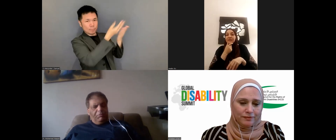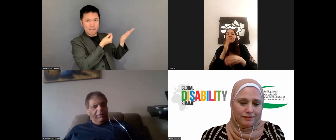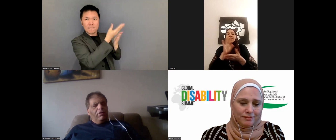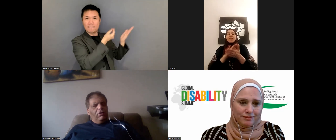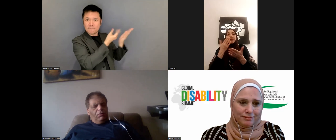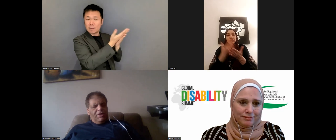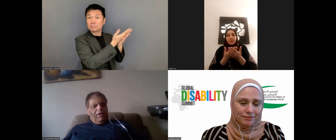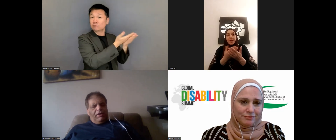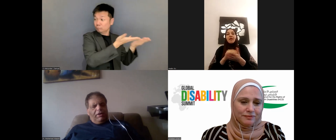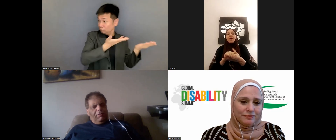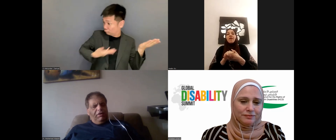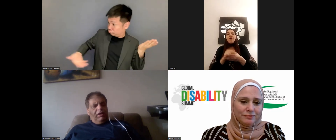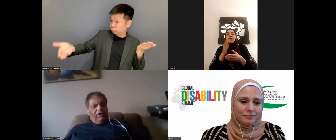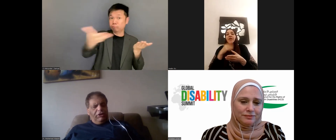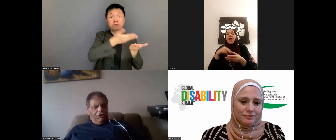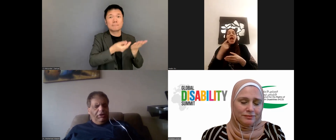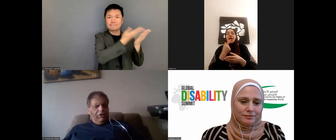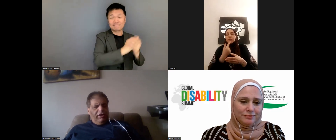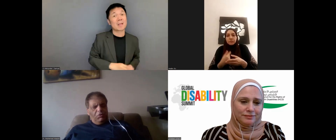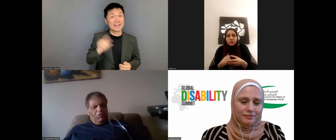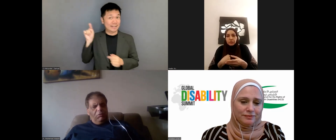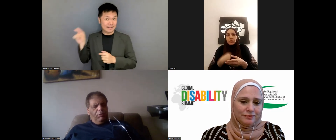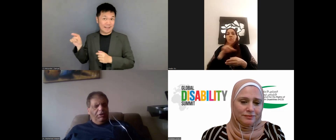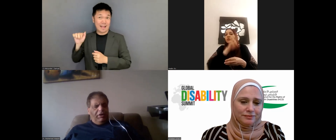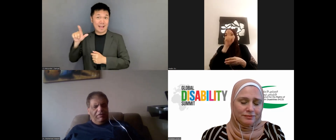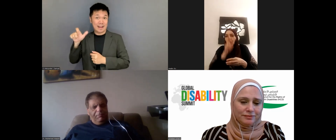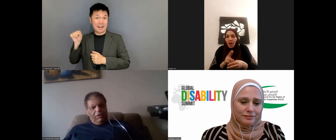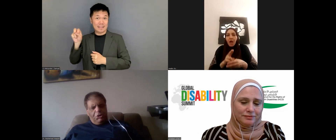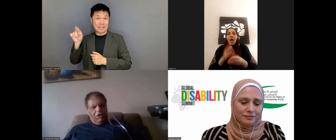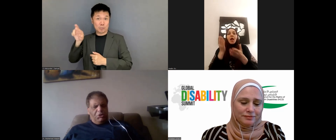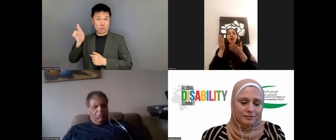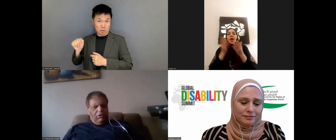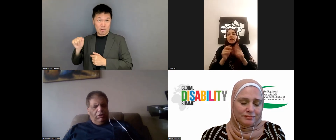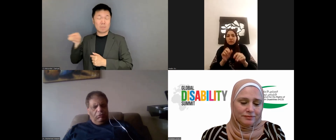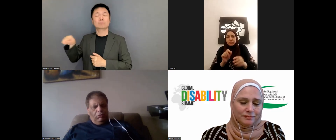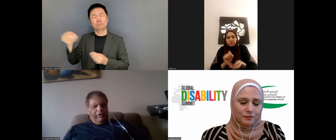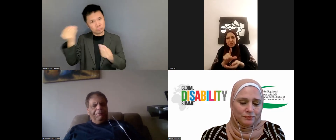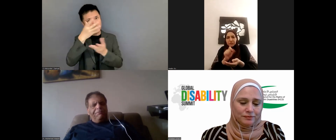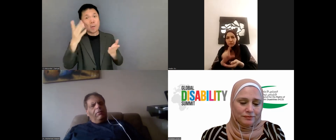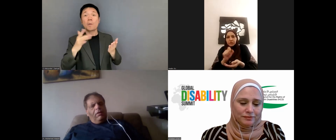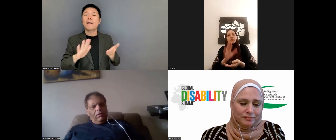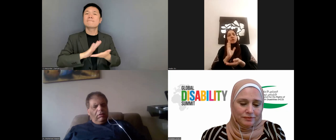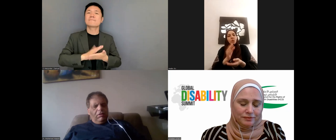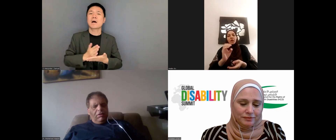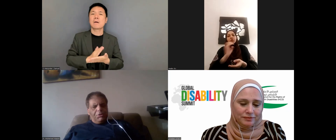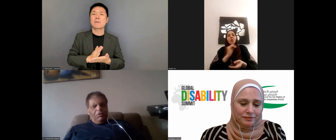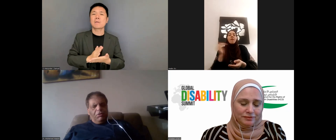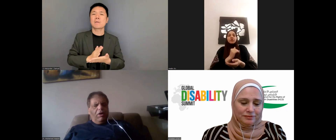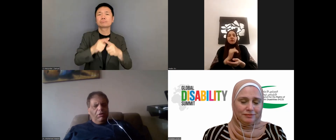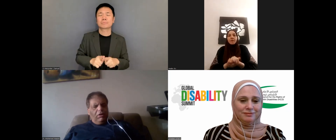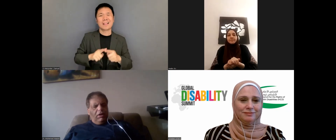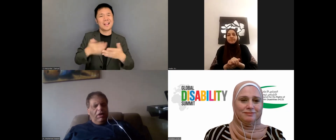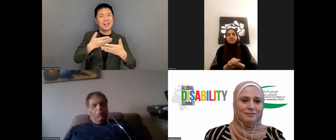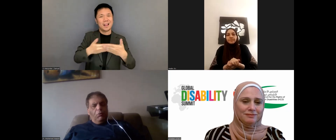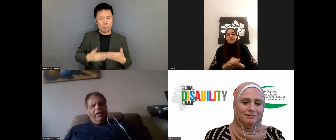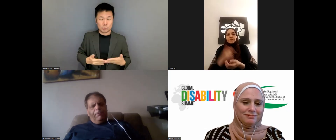Madam Alexandria said in the beginning, that we are providing simultaneous interpretation in different languages. And if you